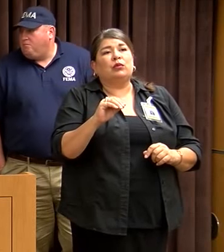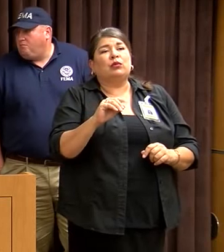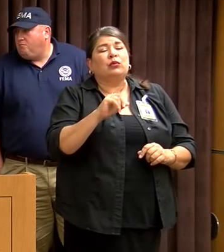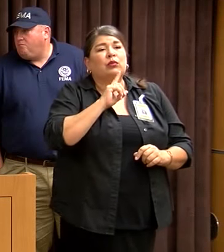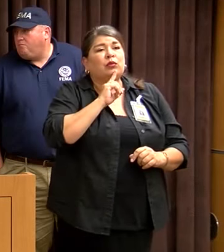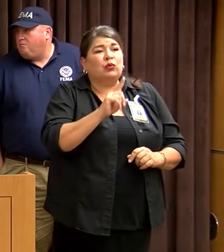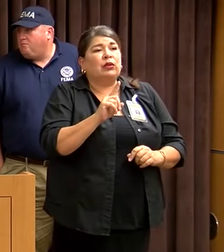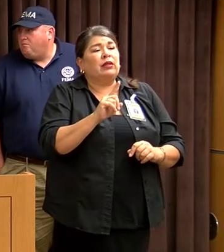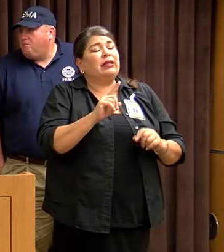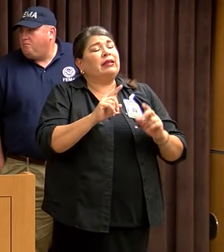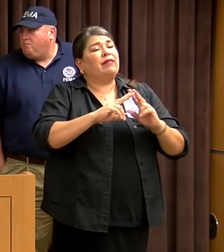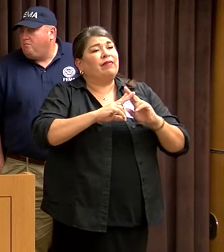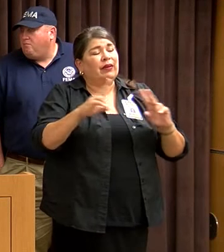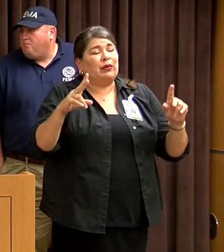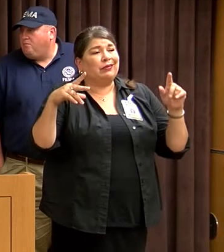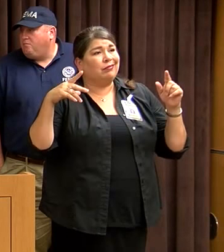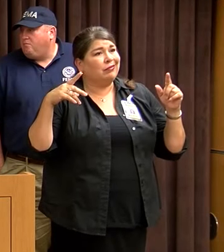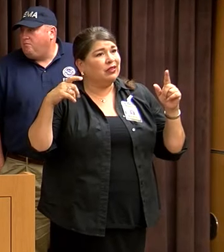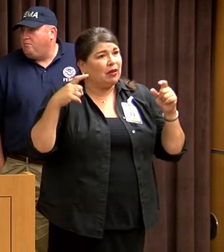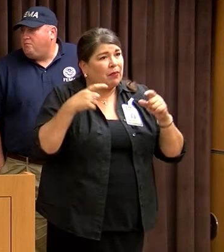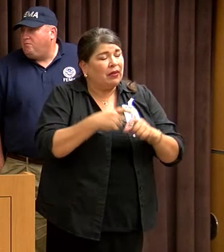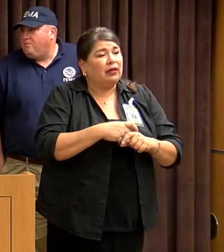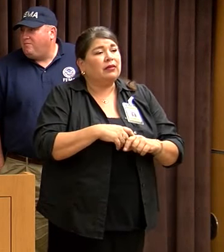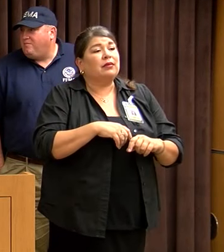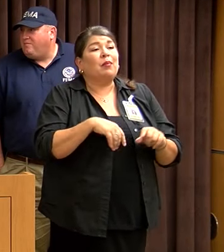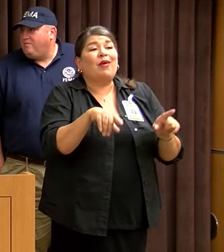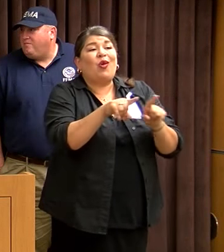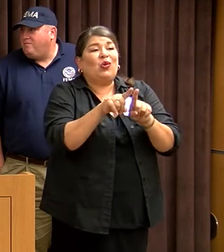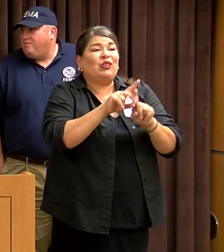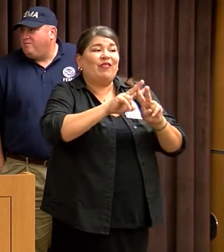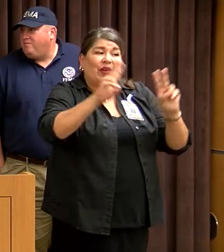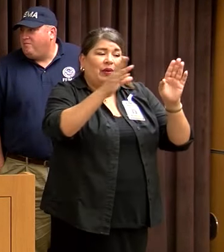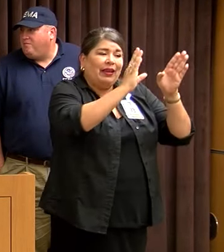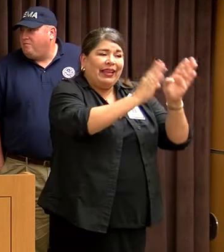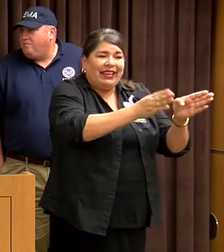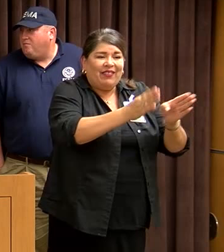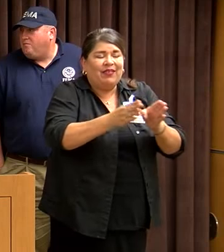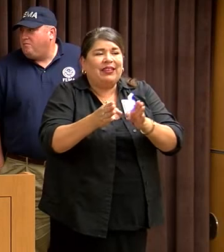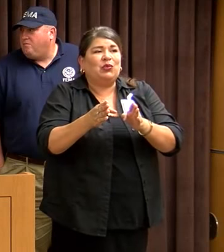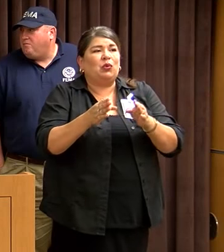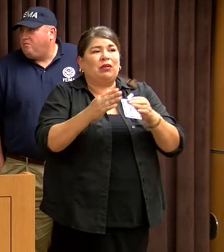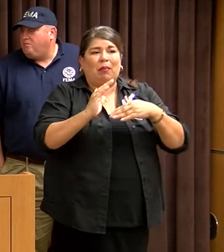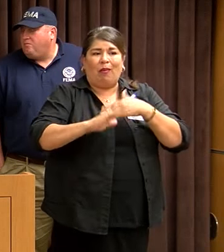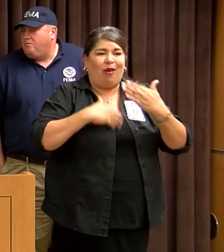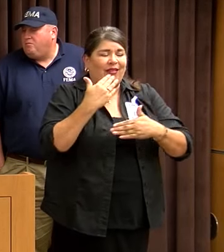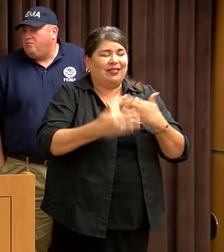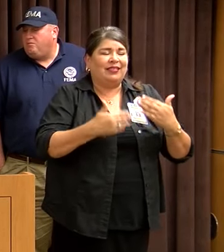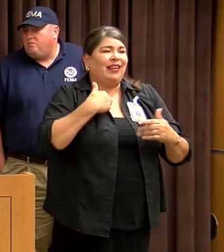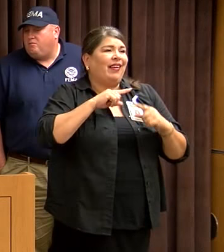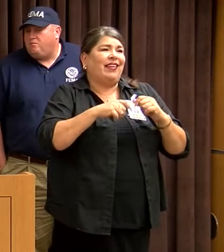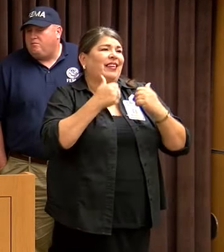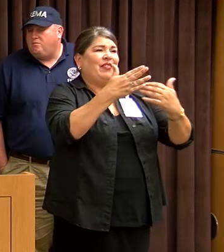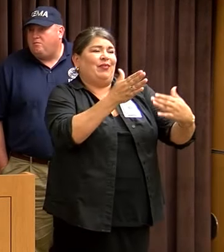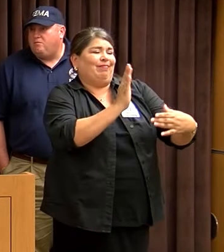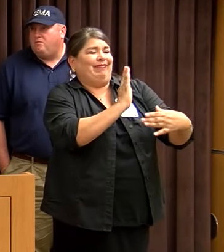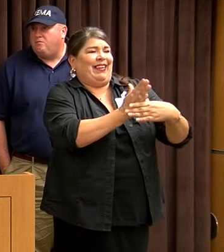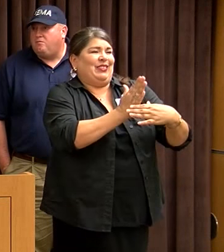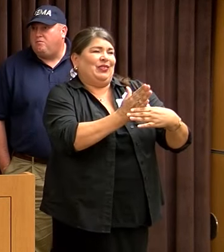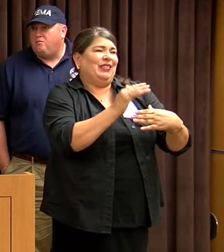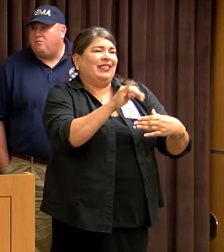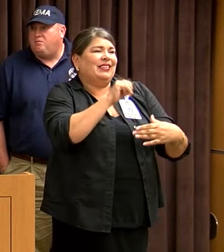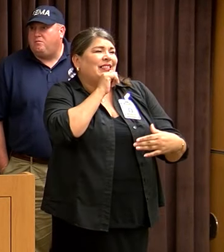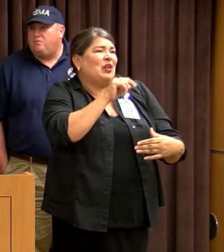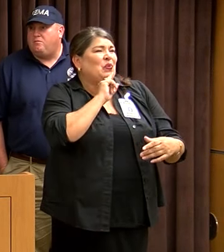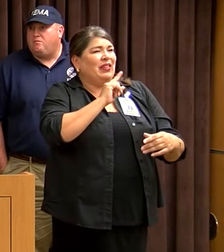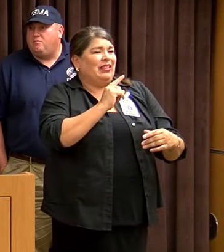rather complex and individual process. So for me to give you an average, I don't think would be fair